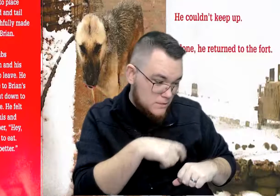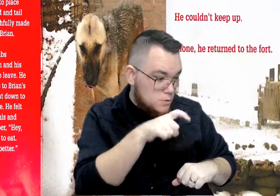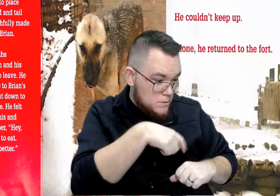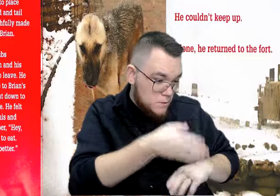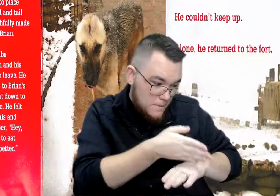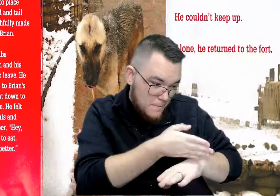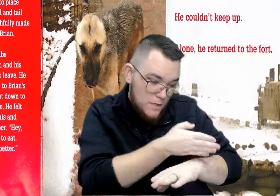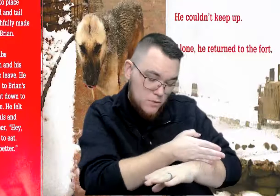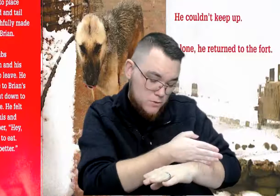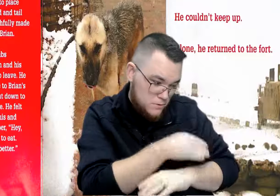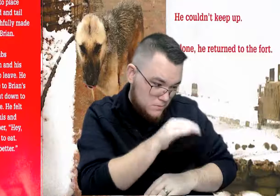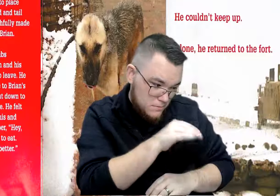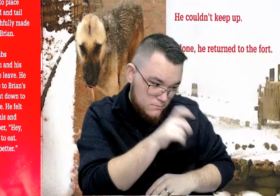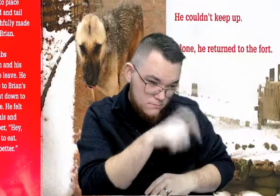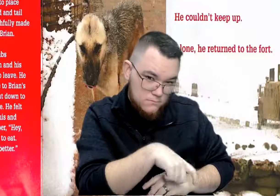get better."